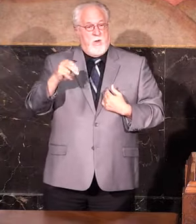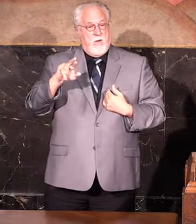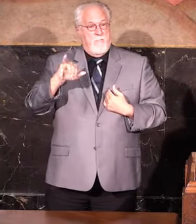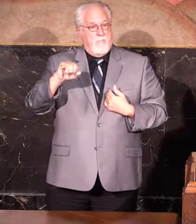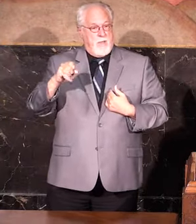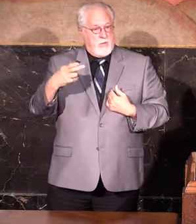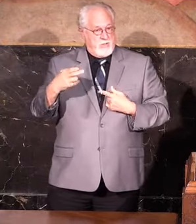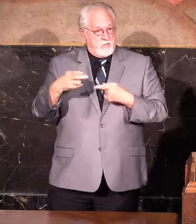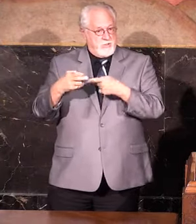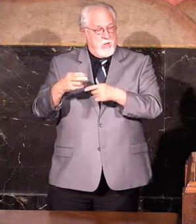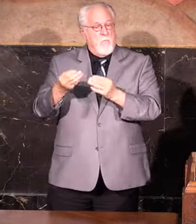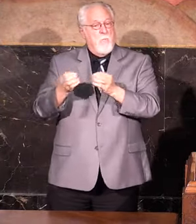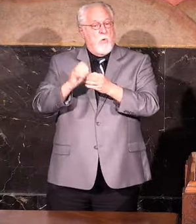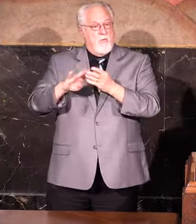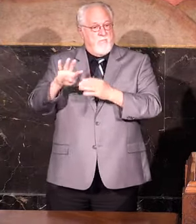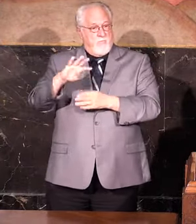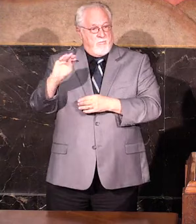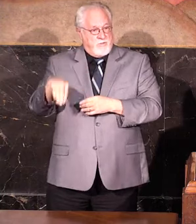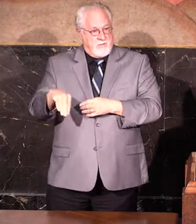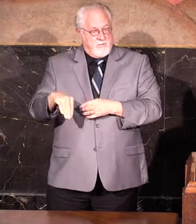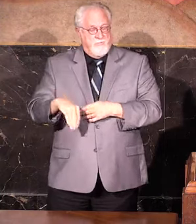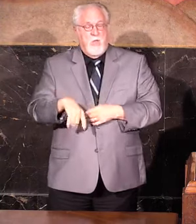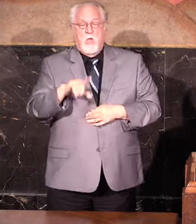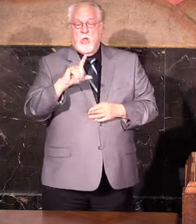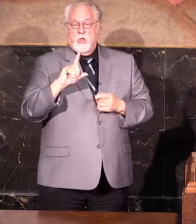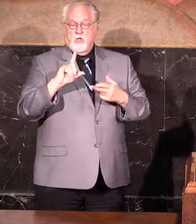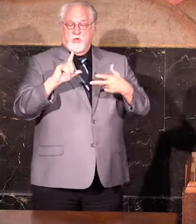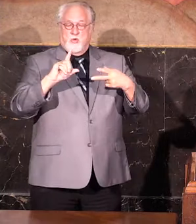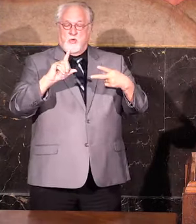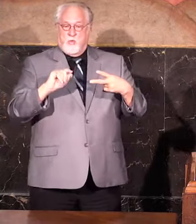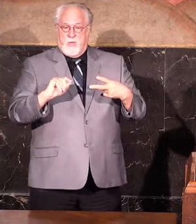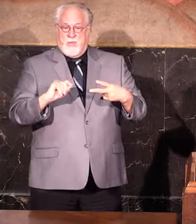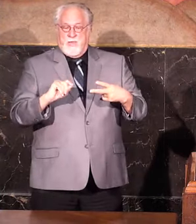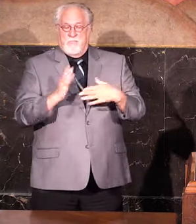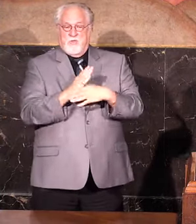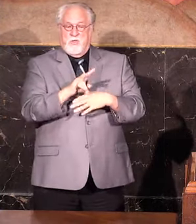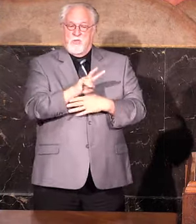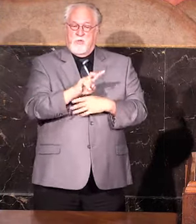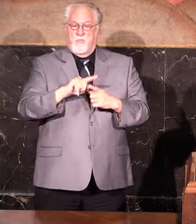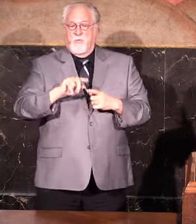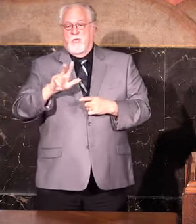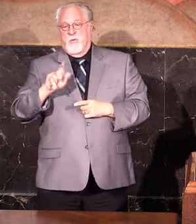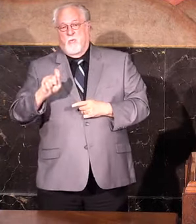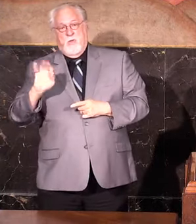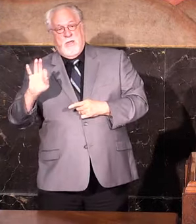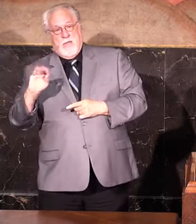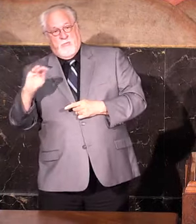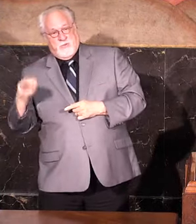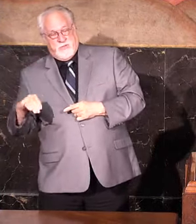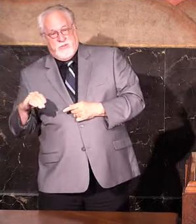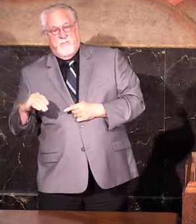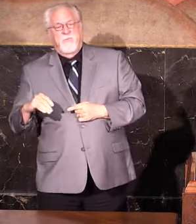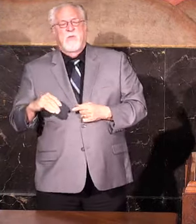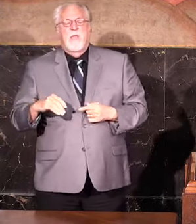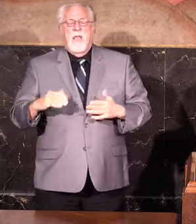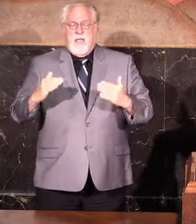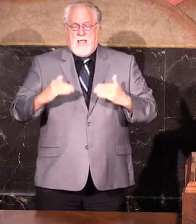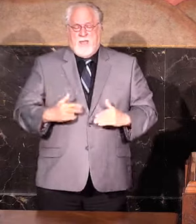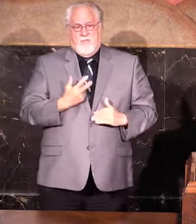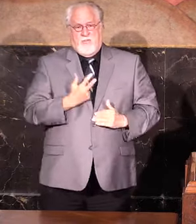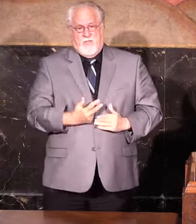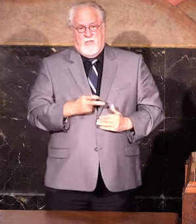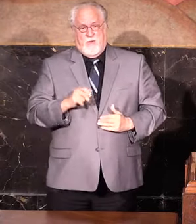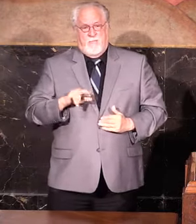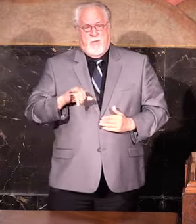above 4%. 20 parishes are between 2 and 3.9%. There are 3